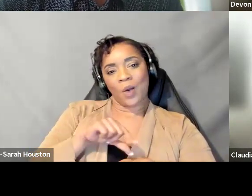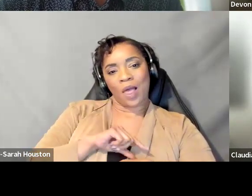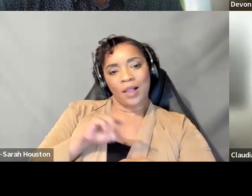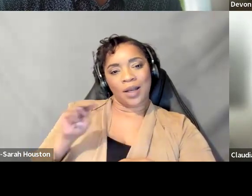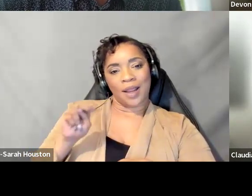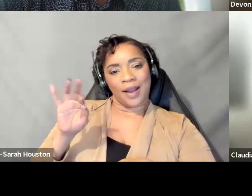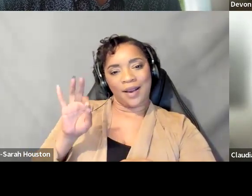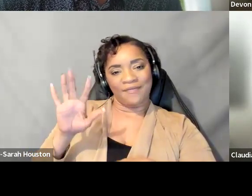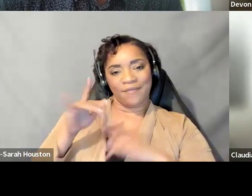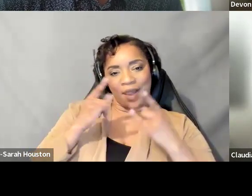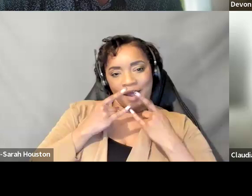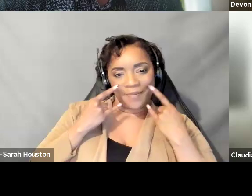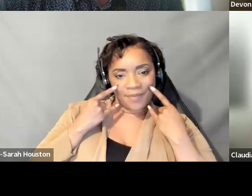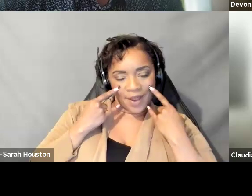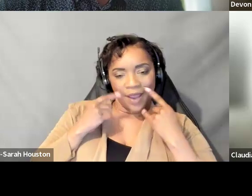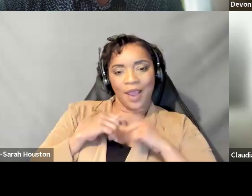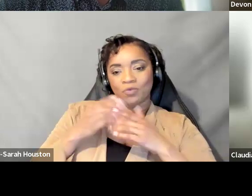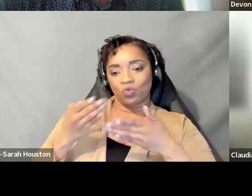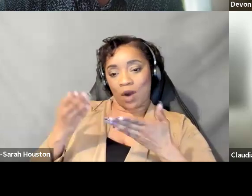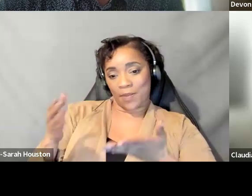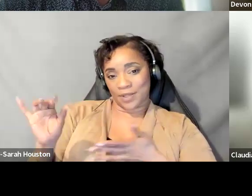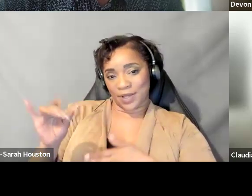so. But in terms of, if